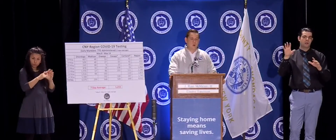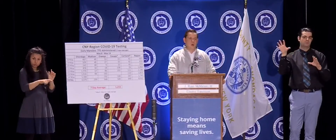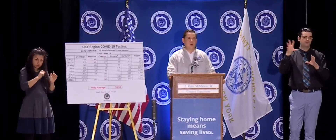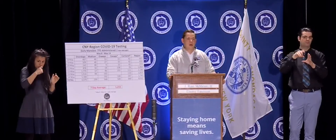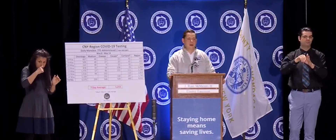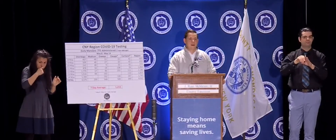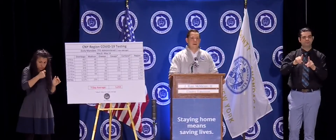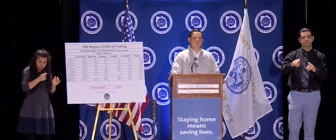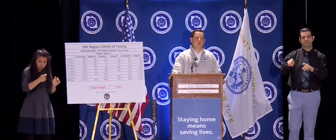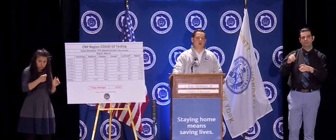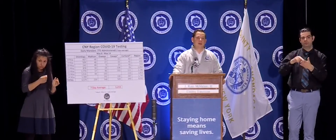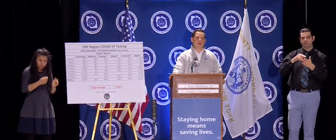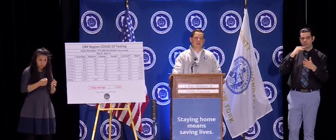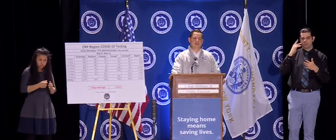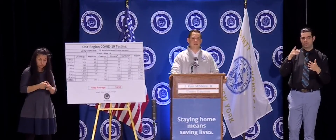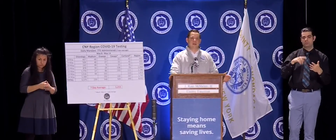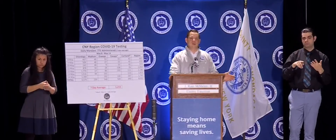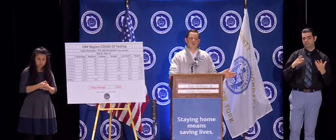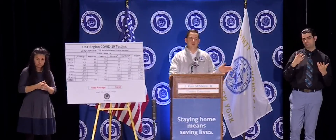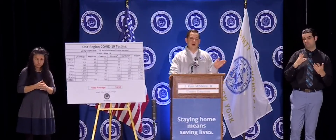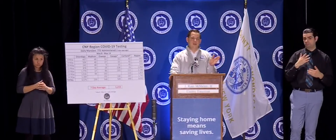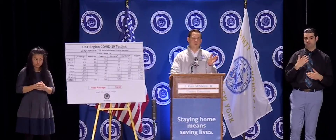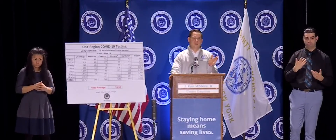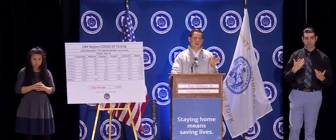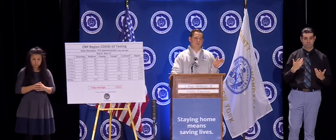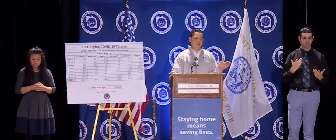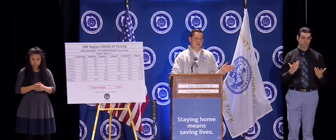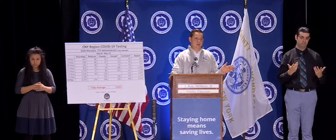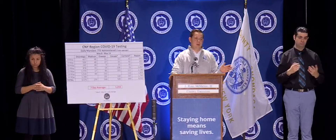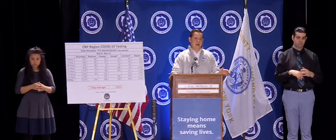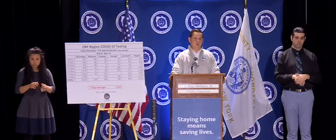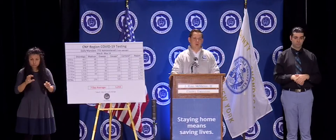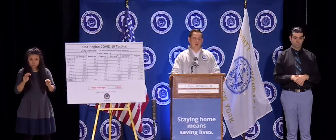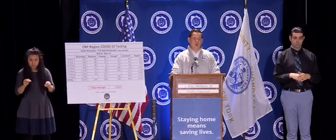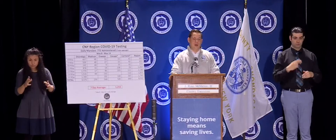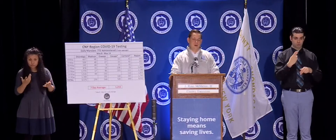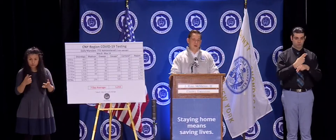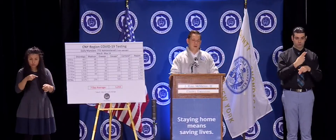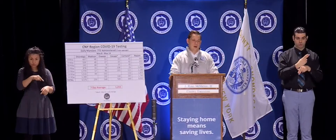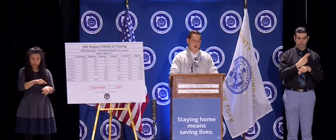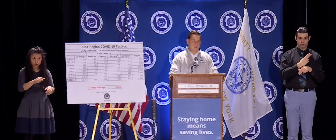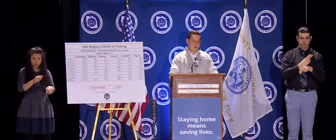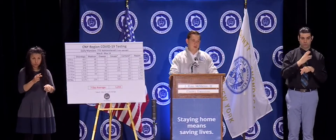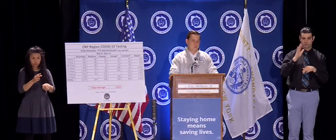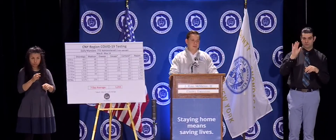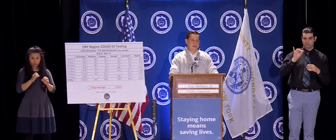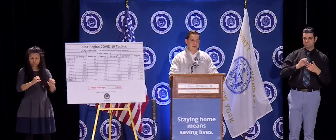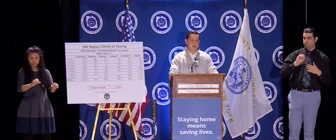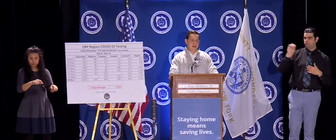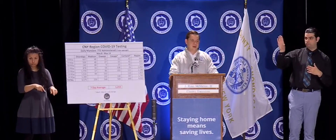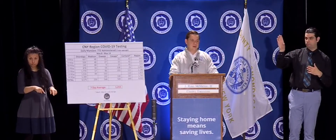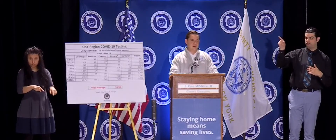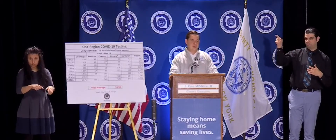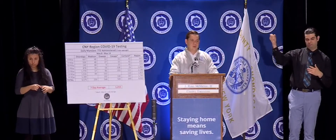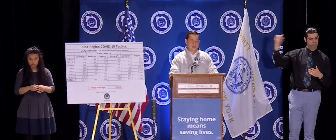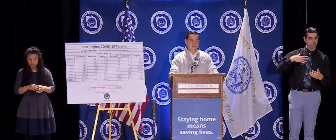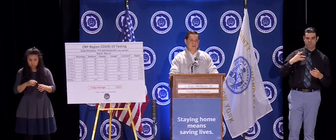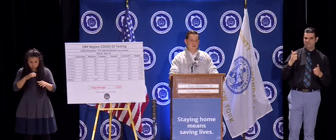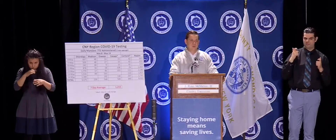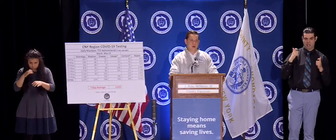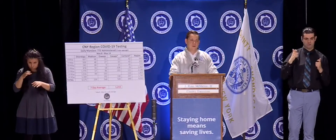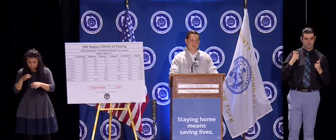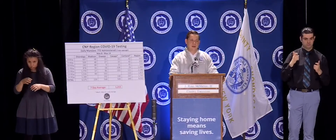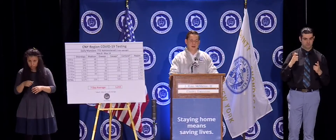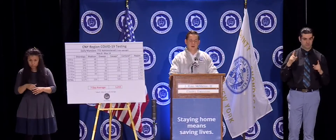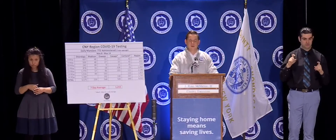considering how important it is that you could use Wadsworth to get everything back really quick, but they're being inundated with